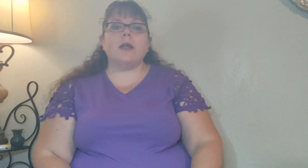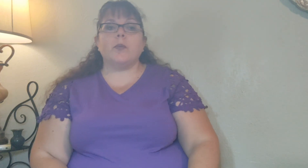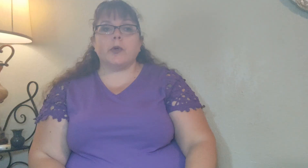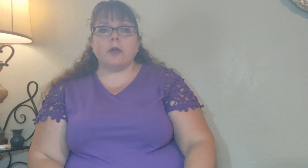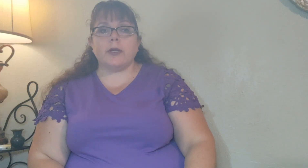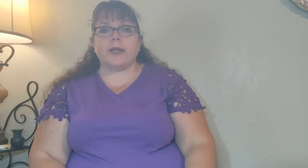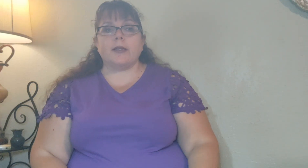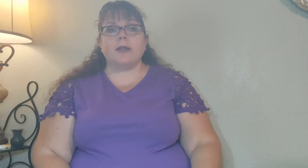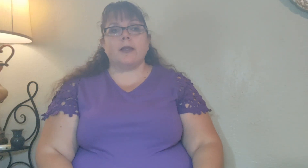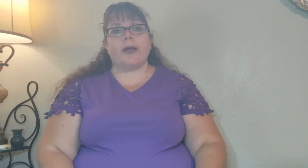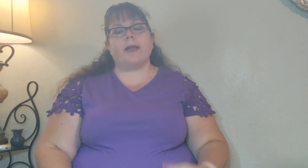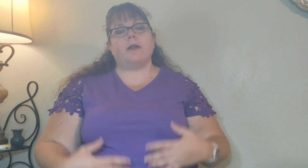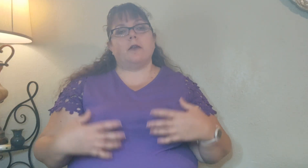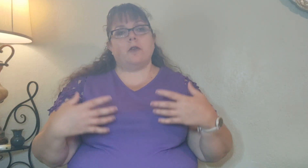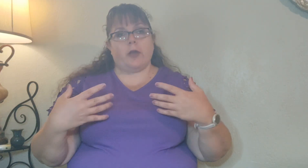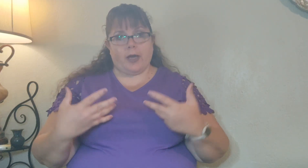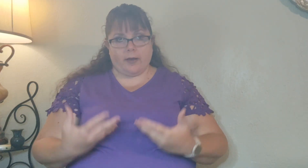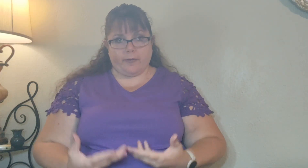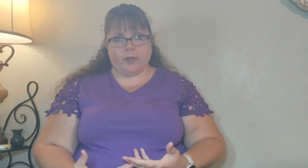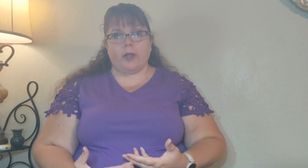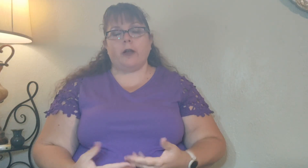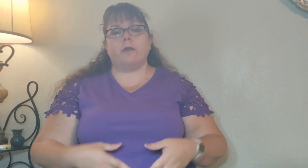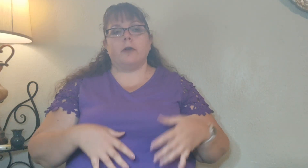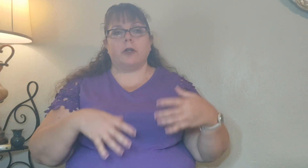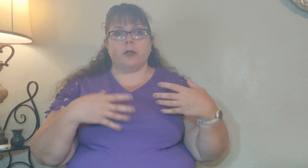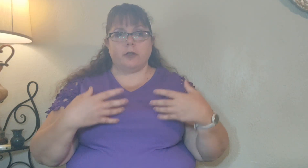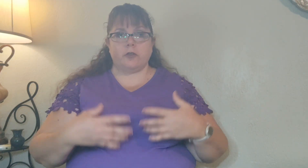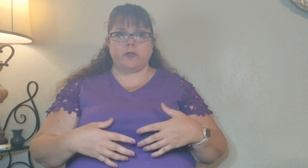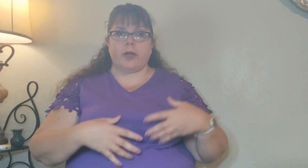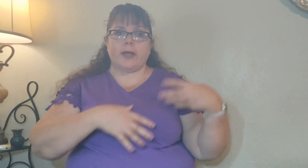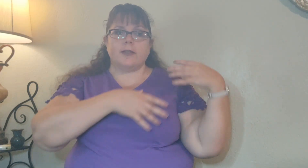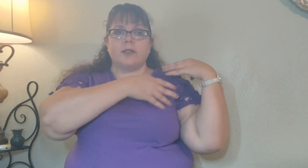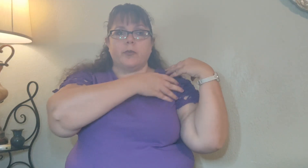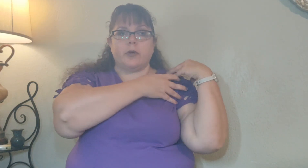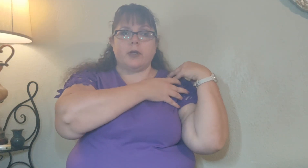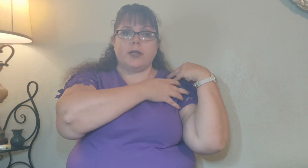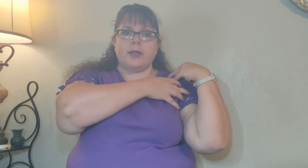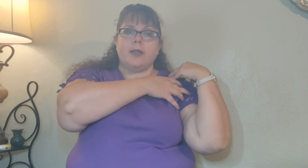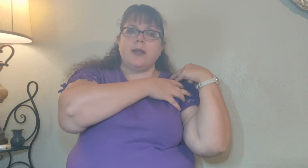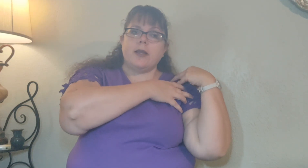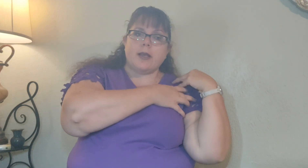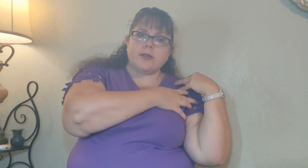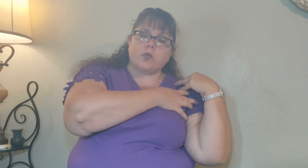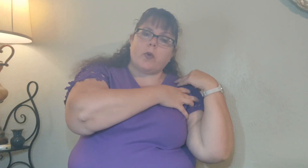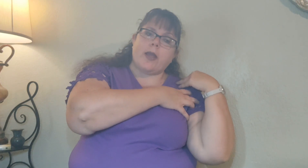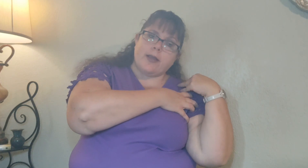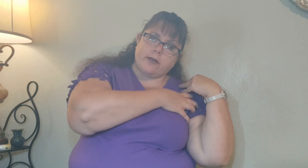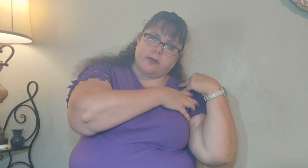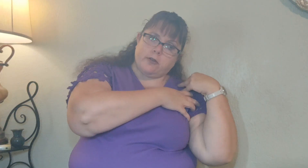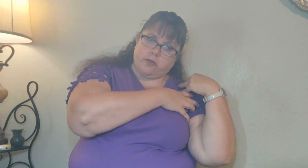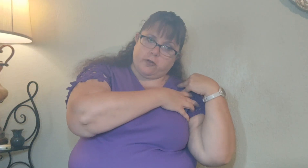And burden, like you have a lot going on, stress, the burden is weighing on your